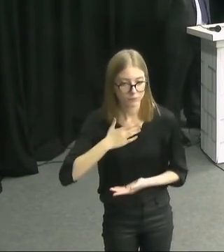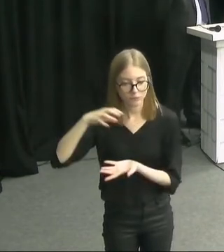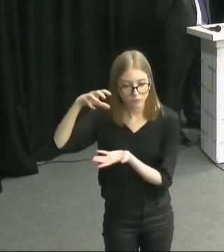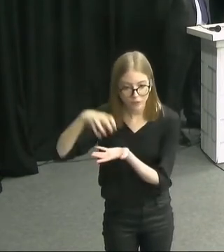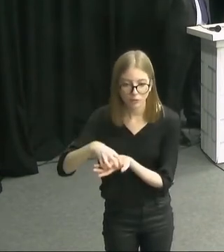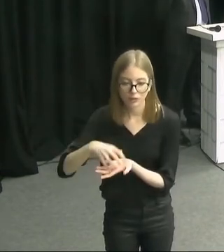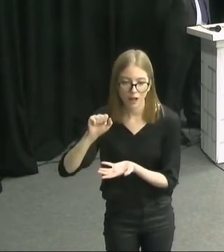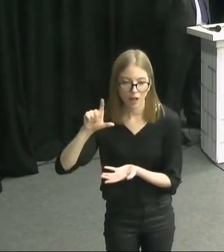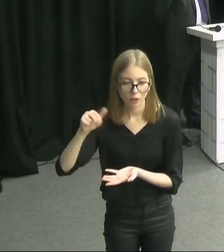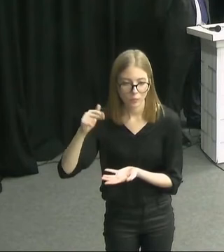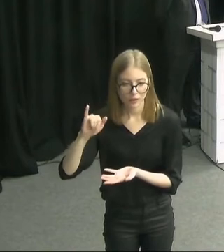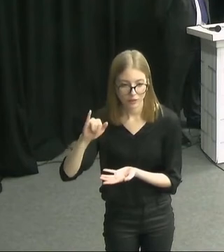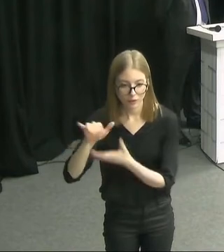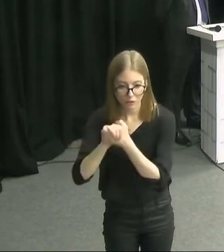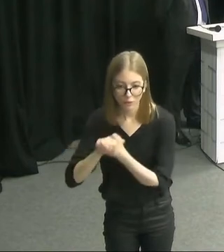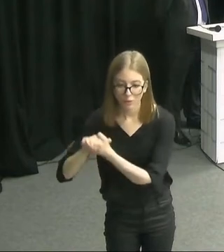2 decades.